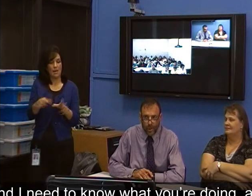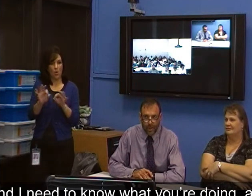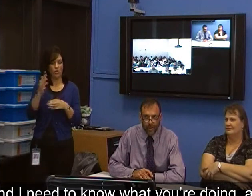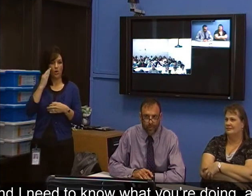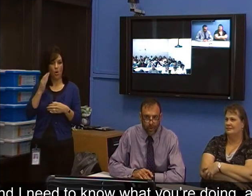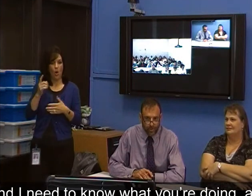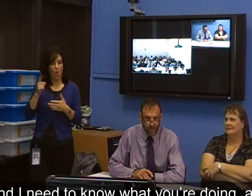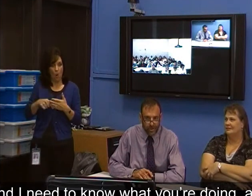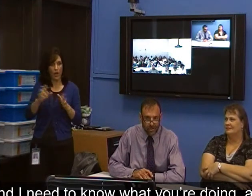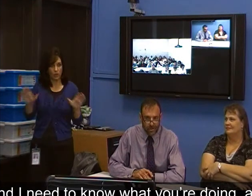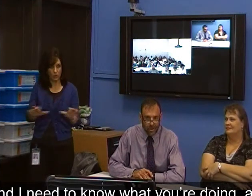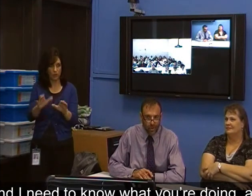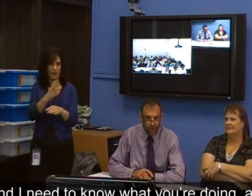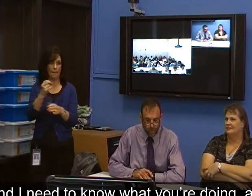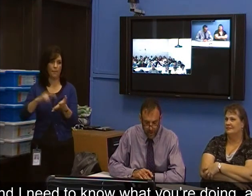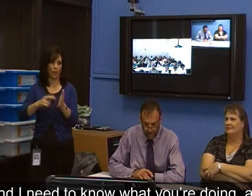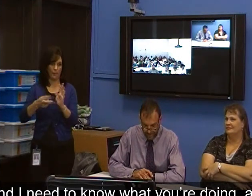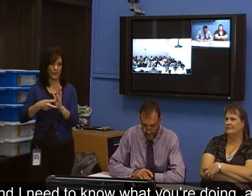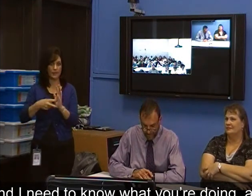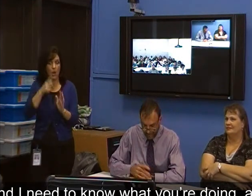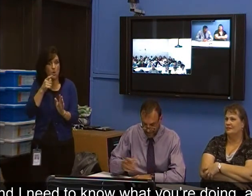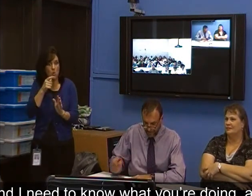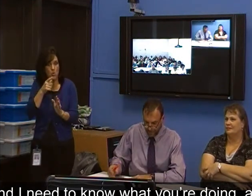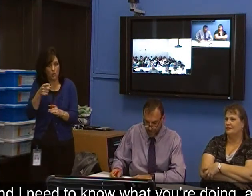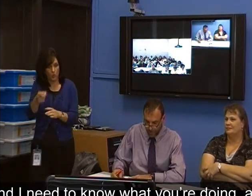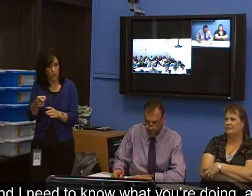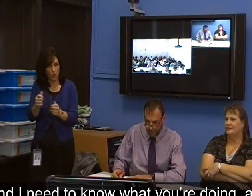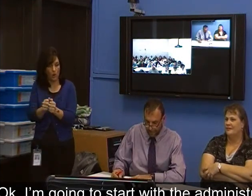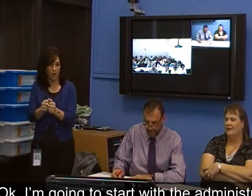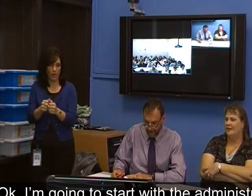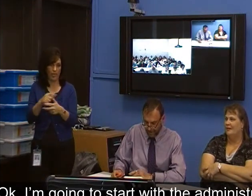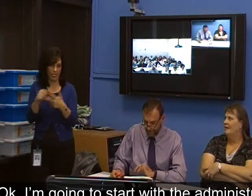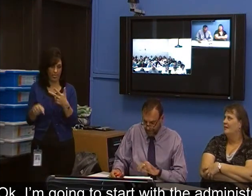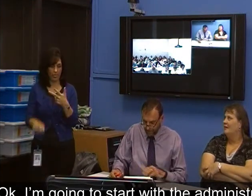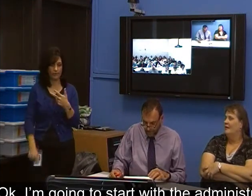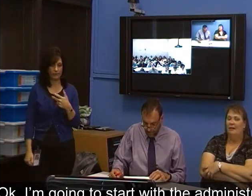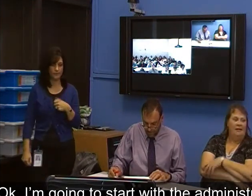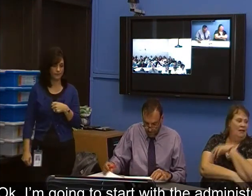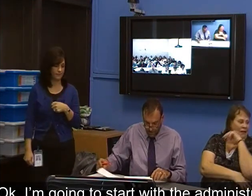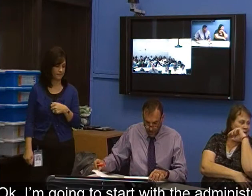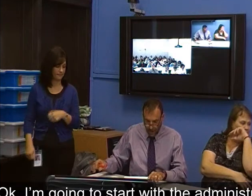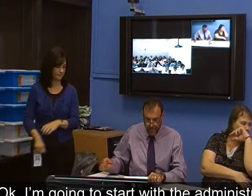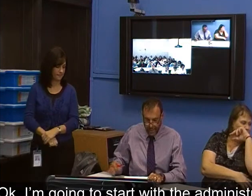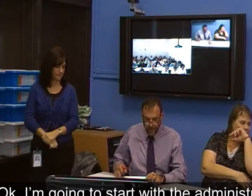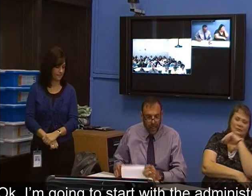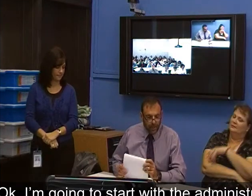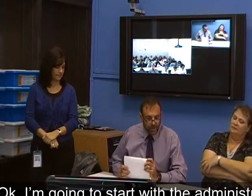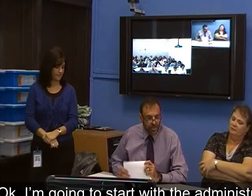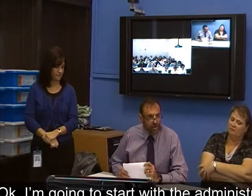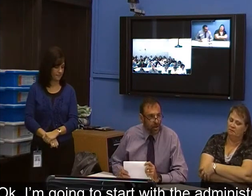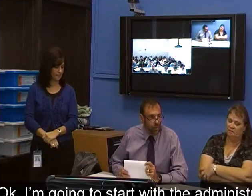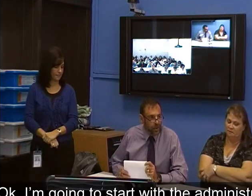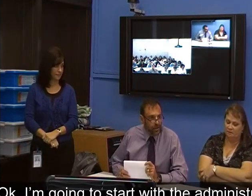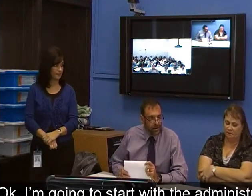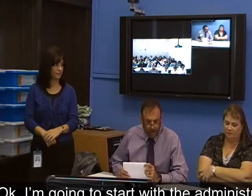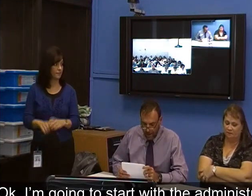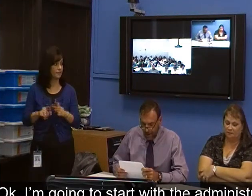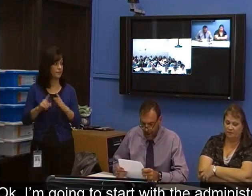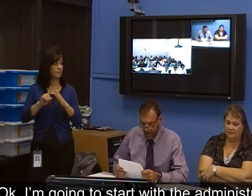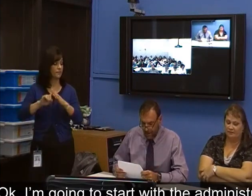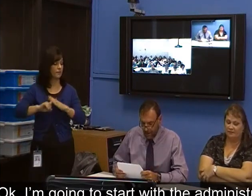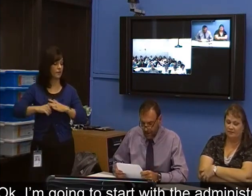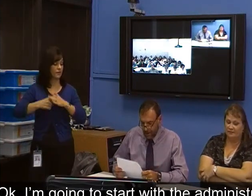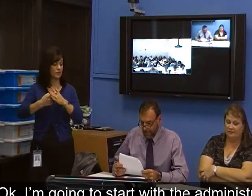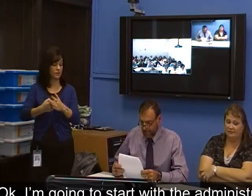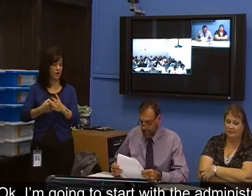what you're doing and the purpose and who you're with. Okay. I'm going to start with